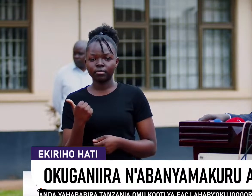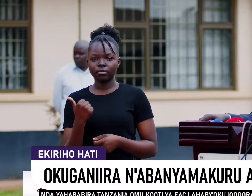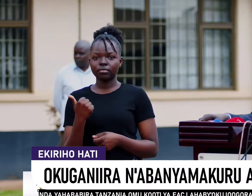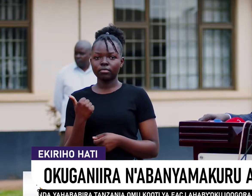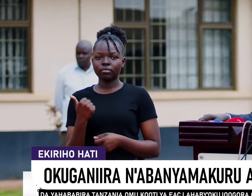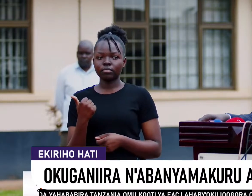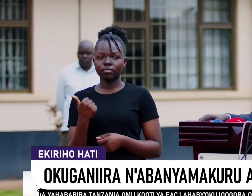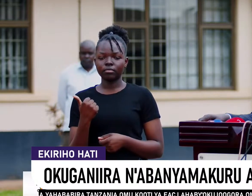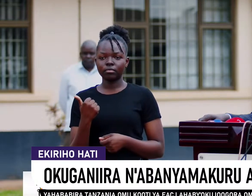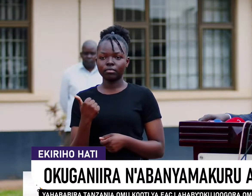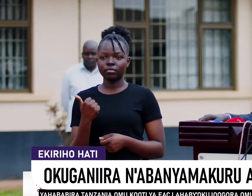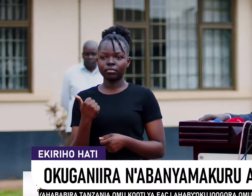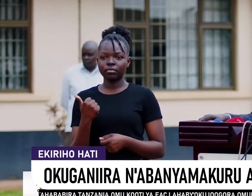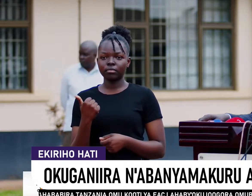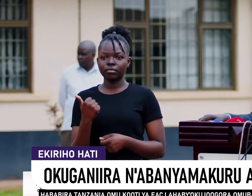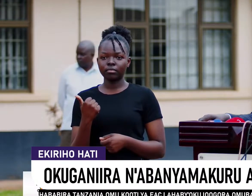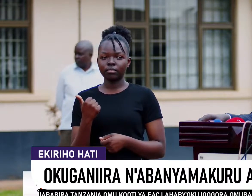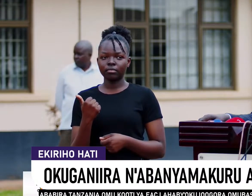the